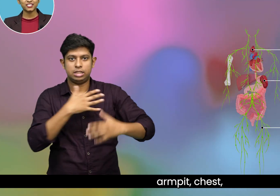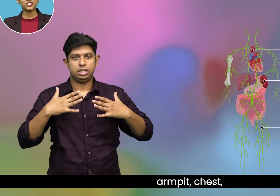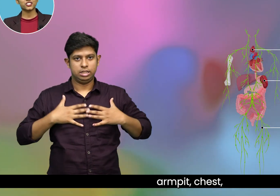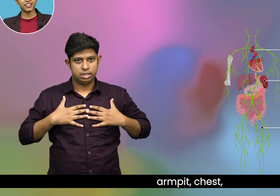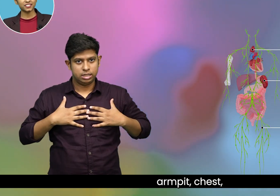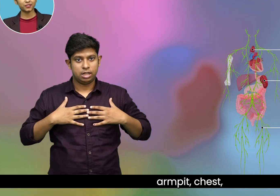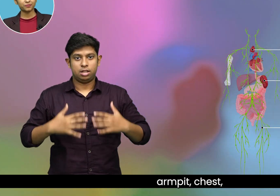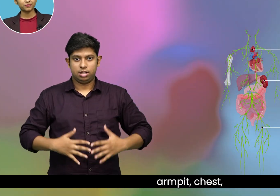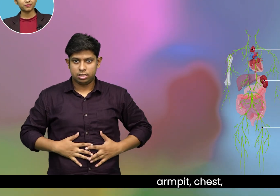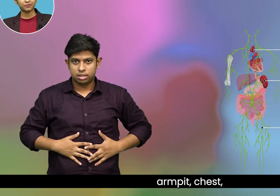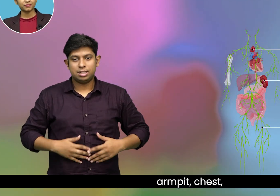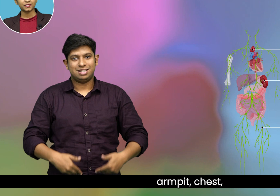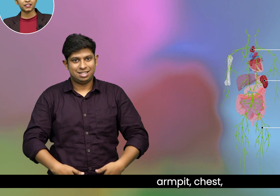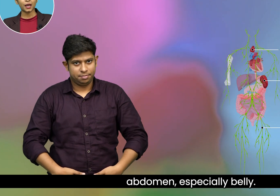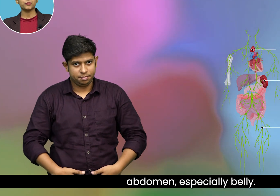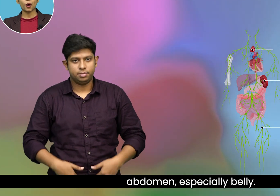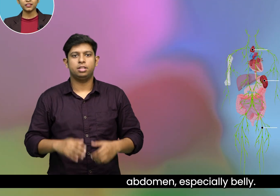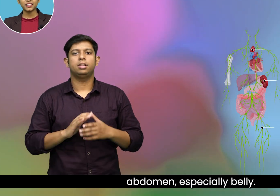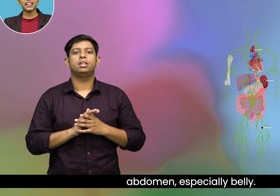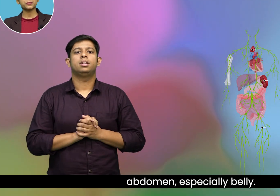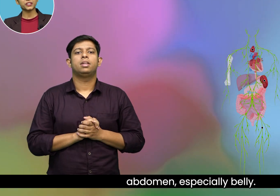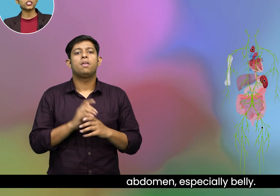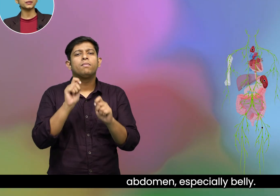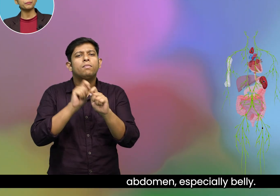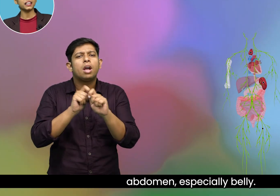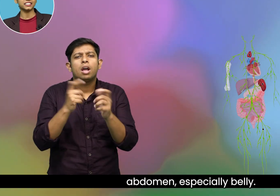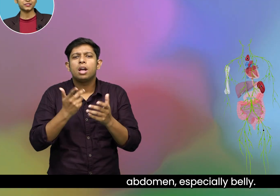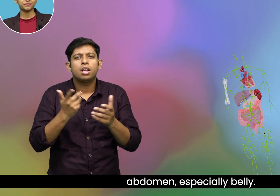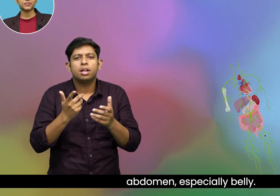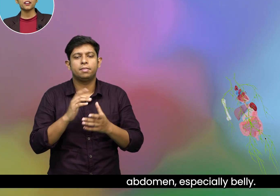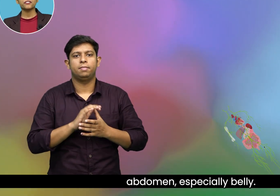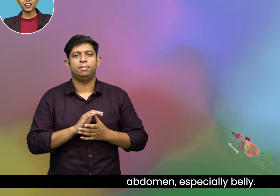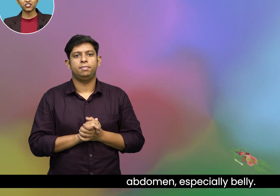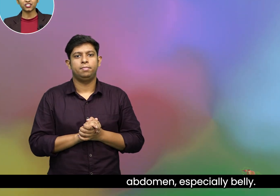armpit, chest, abdomen, especially belly.